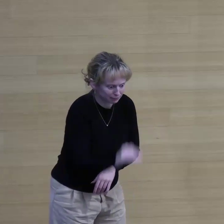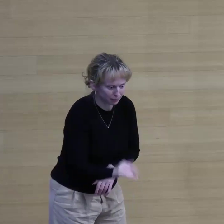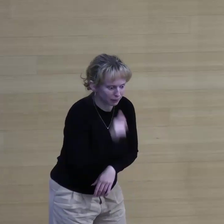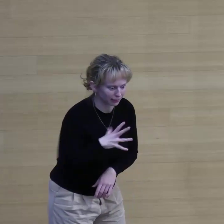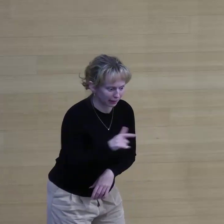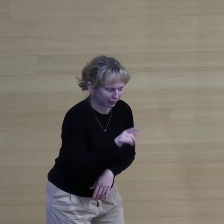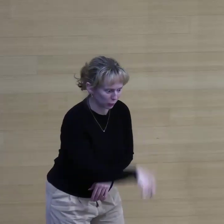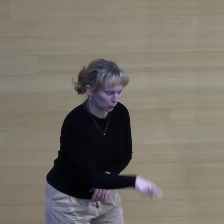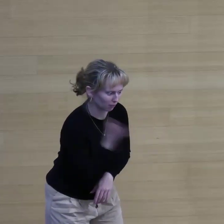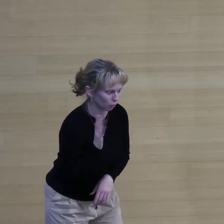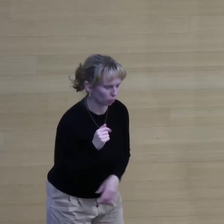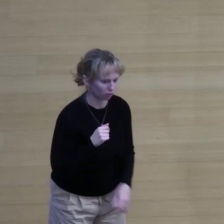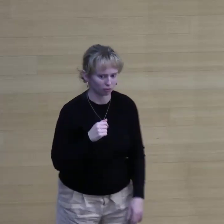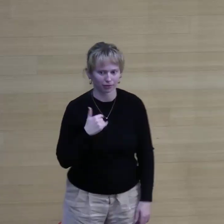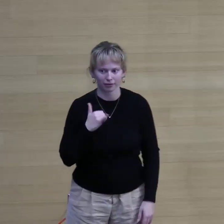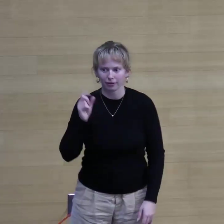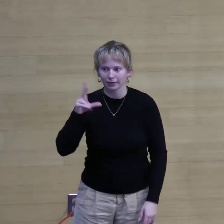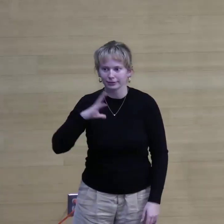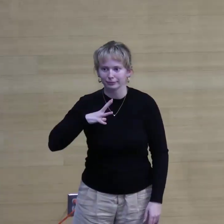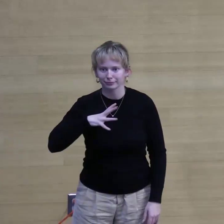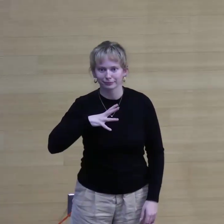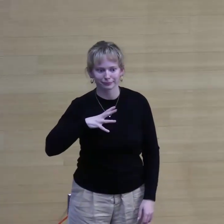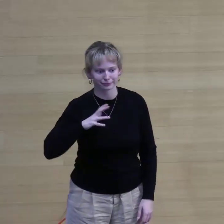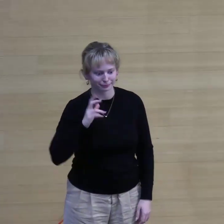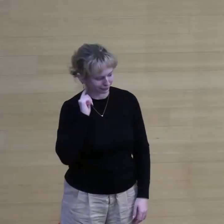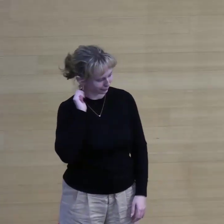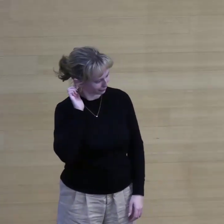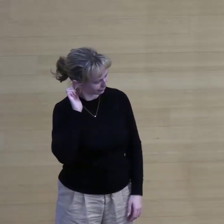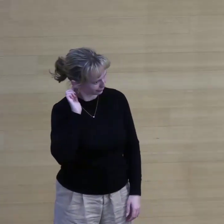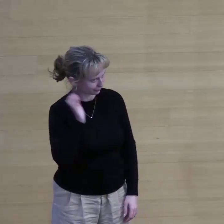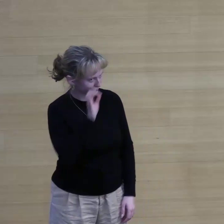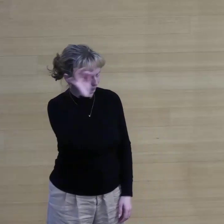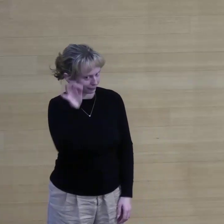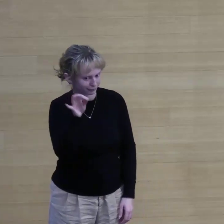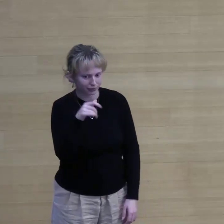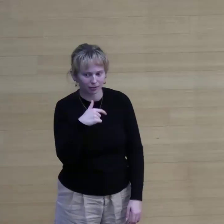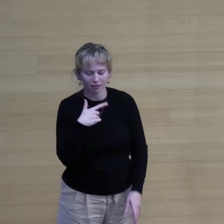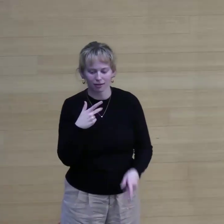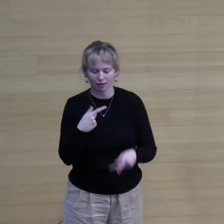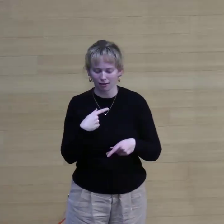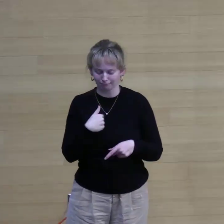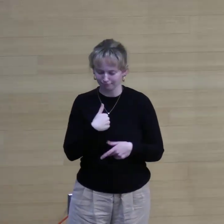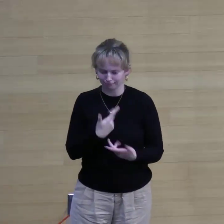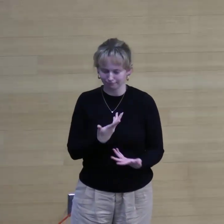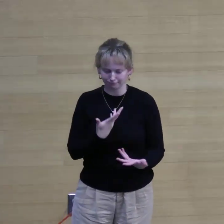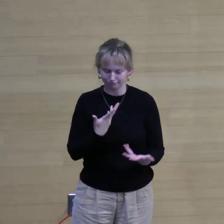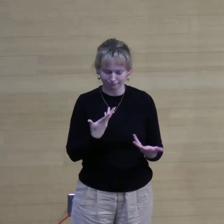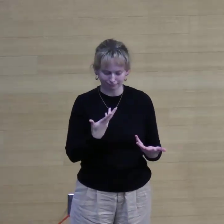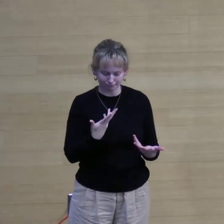before. And I was just like, oh, here it comes. And you find yourself, or at least I know I find